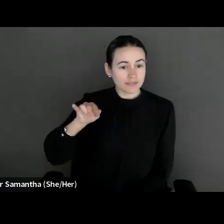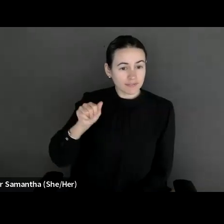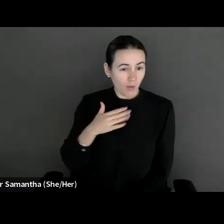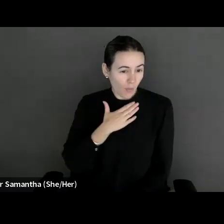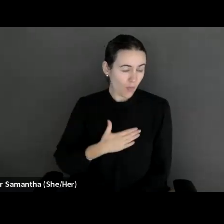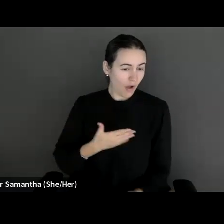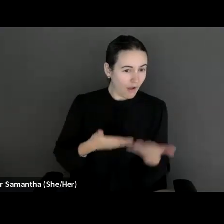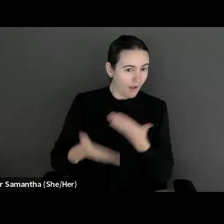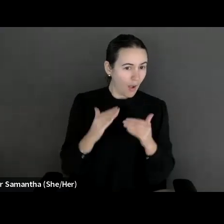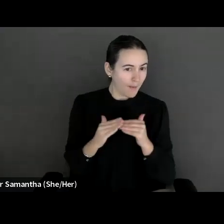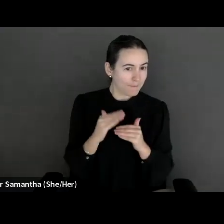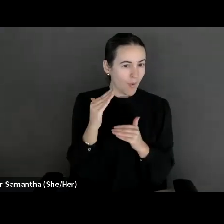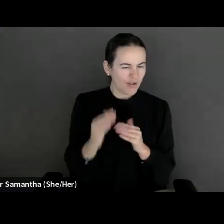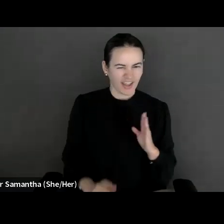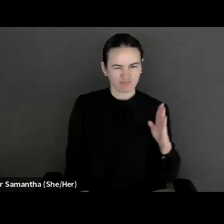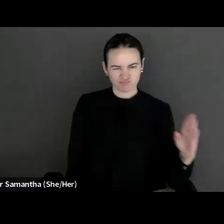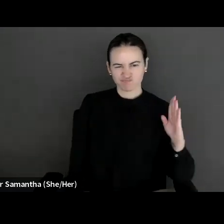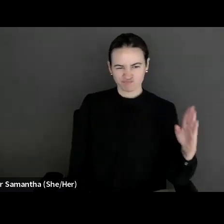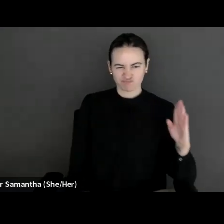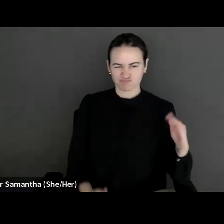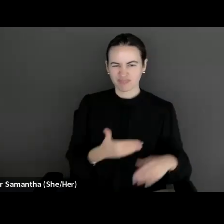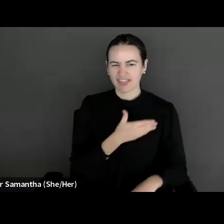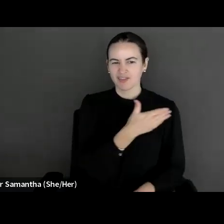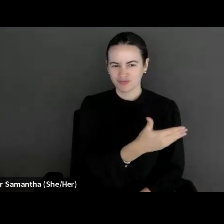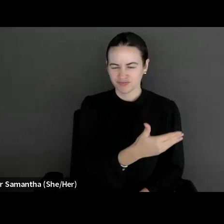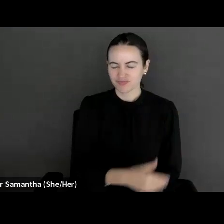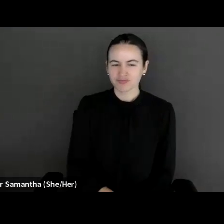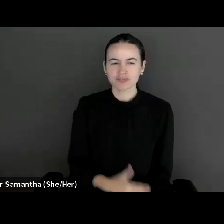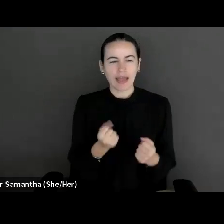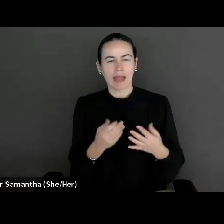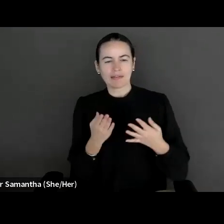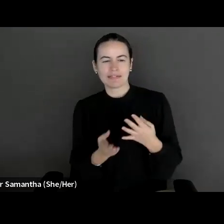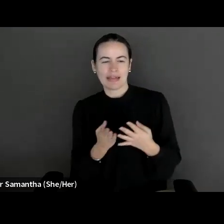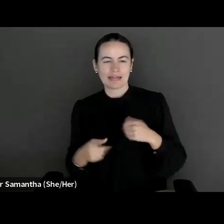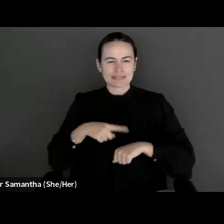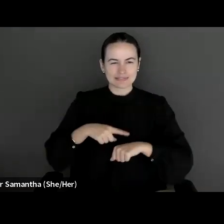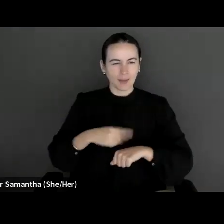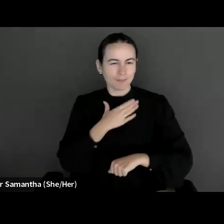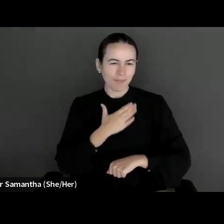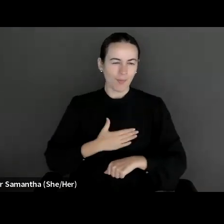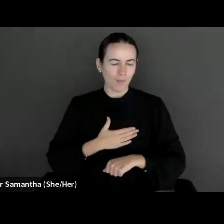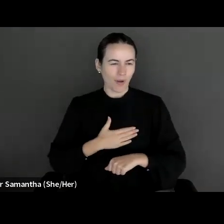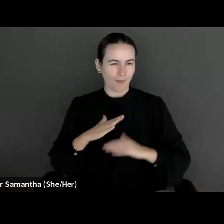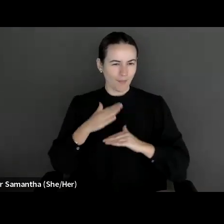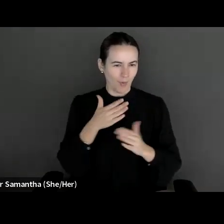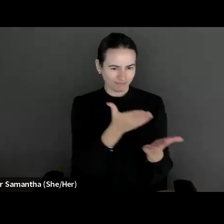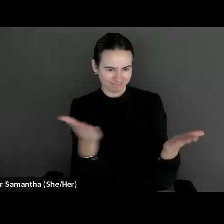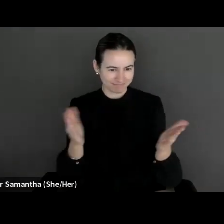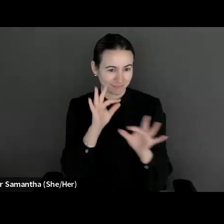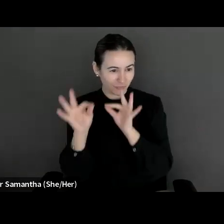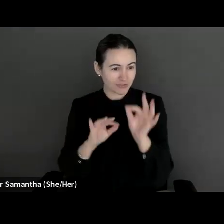to do that later in the webinar. We just want to give enough space to all.